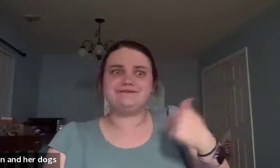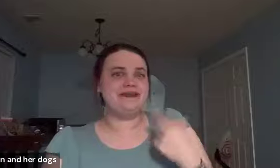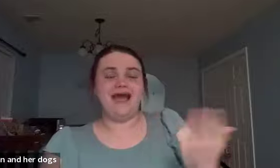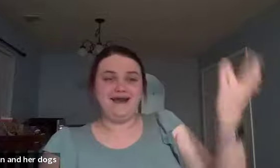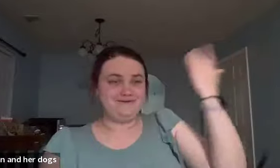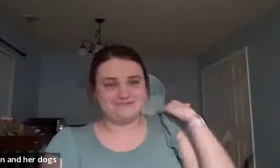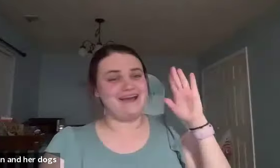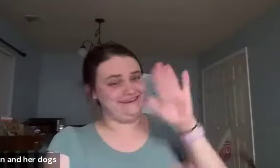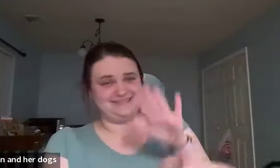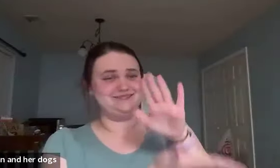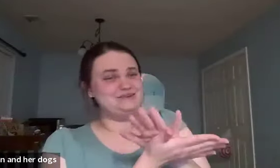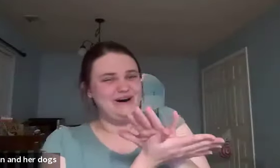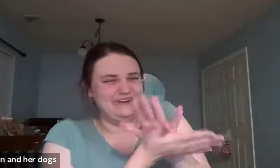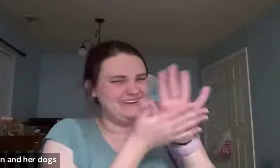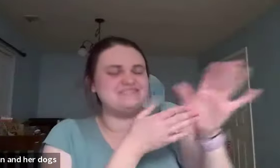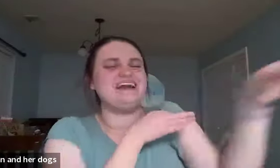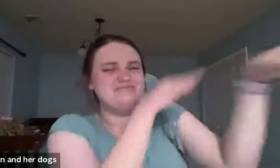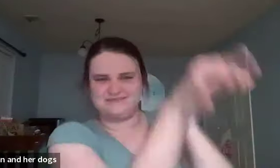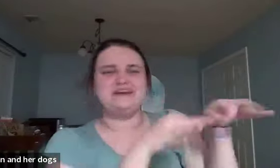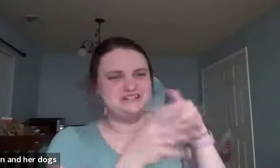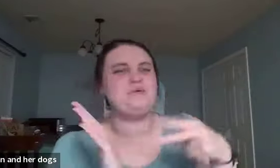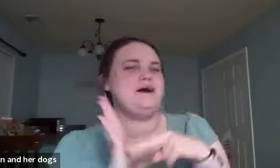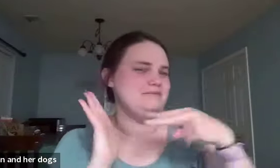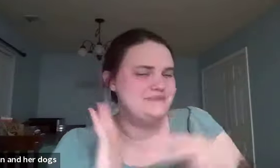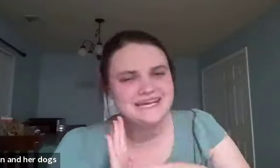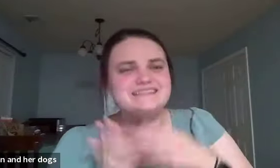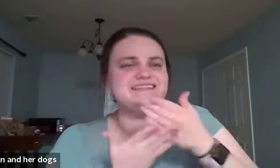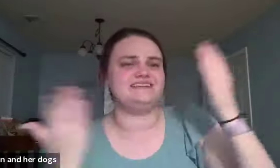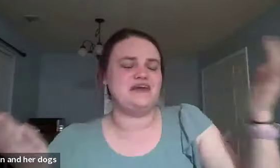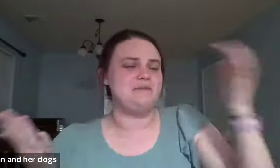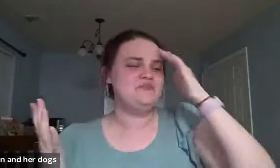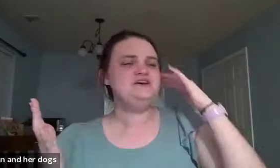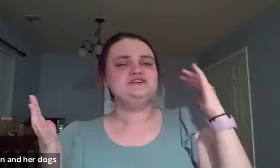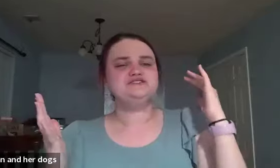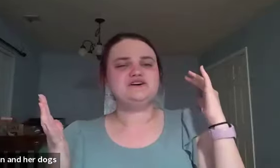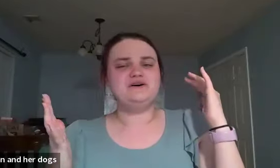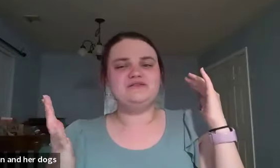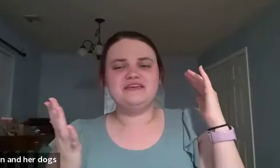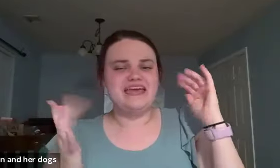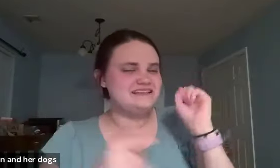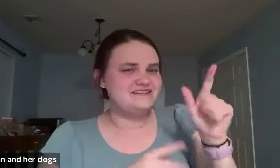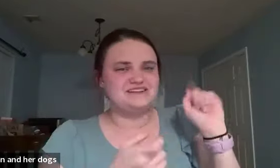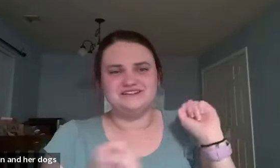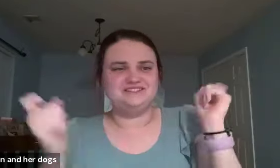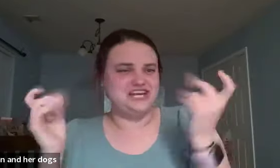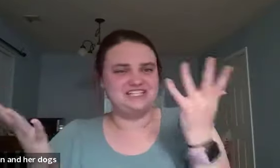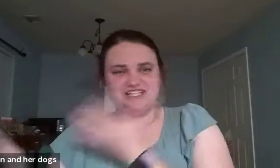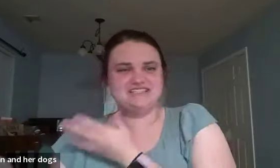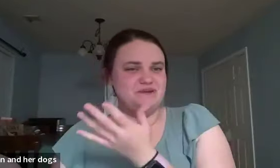from when I was back in school. So like I'm explaining to her what it means, things like that. So the ASL is also changing just as